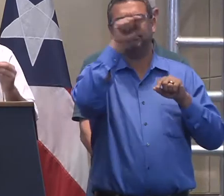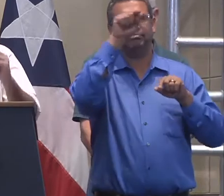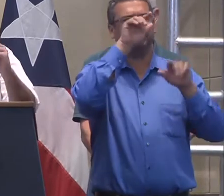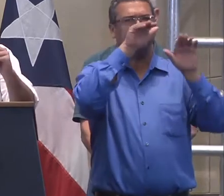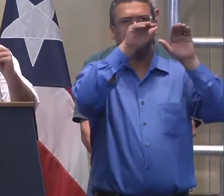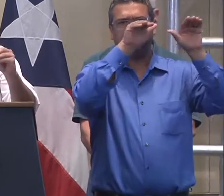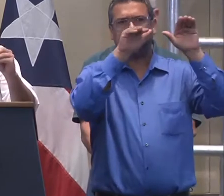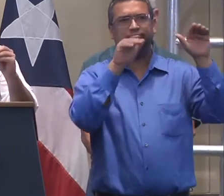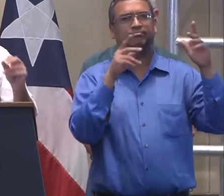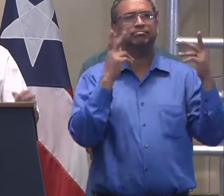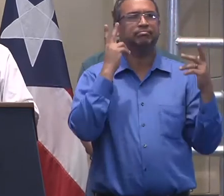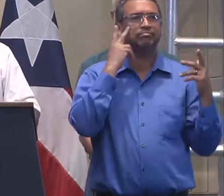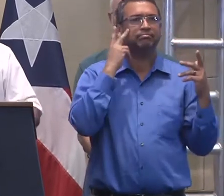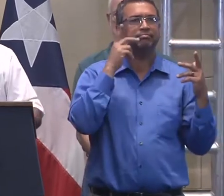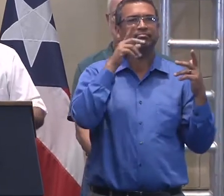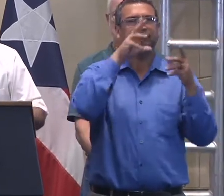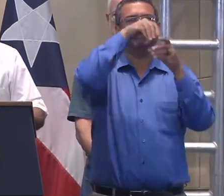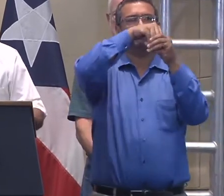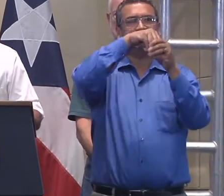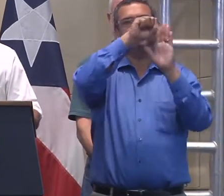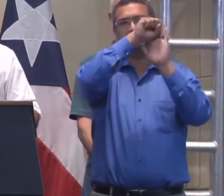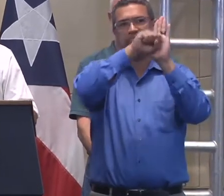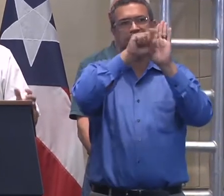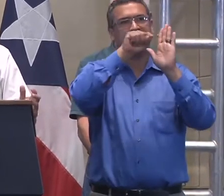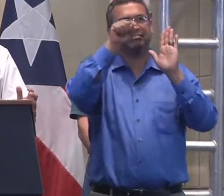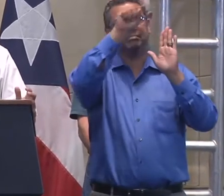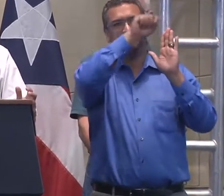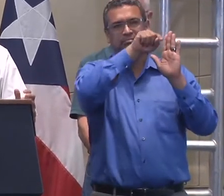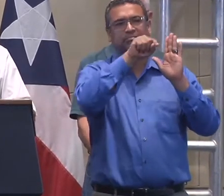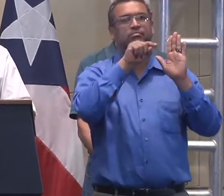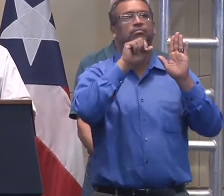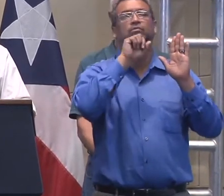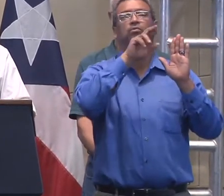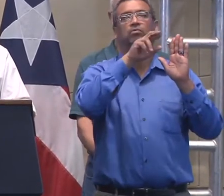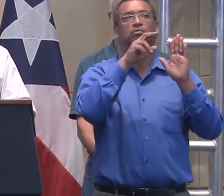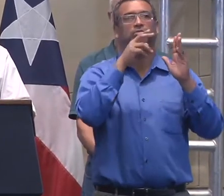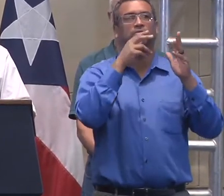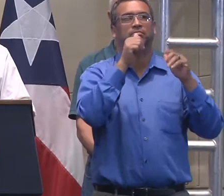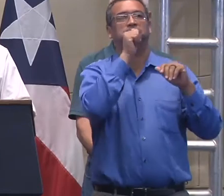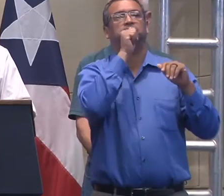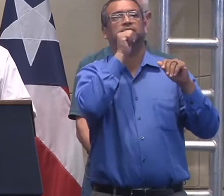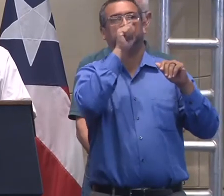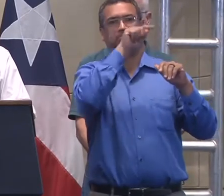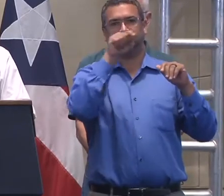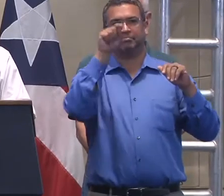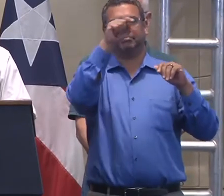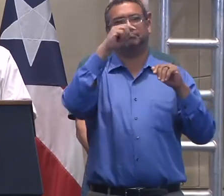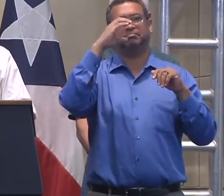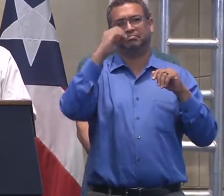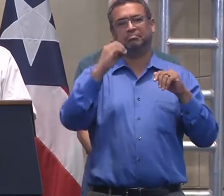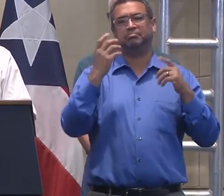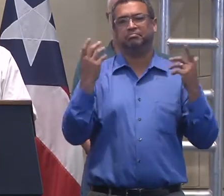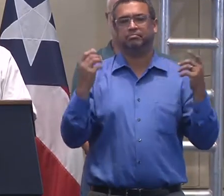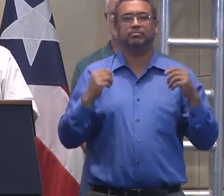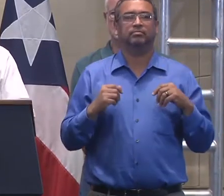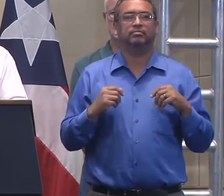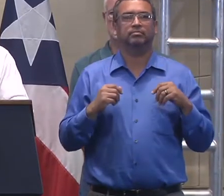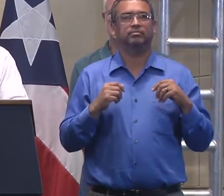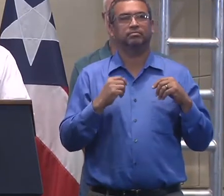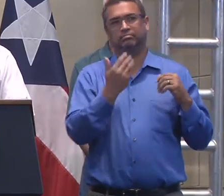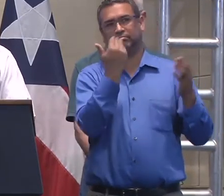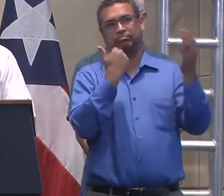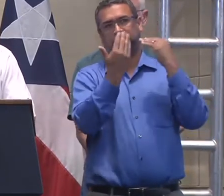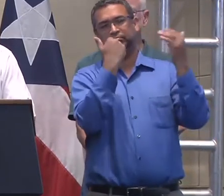that we can either talk to the state power authorities or we can talk to the private authorities and get more